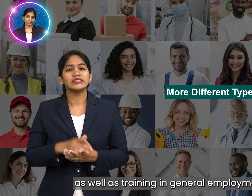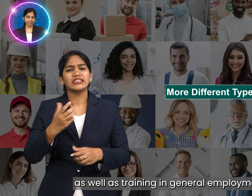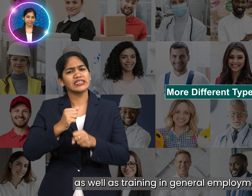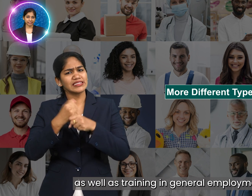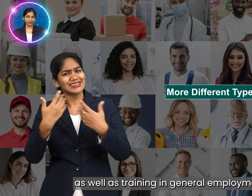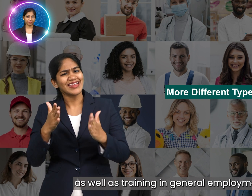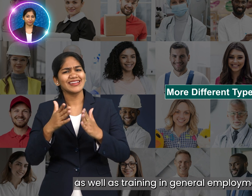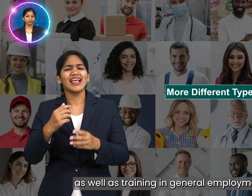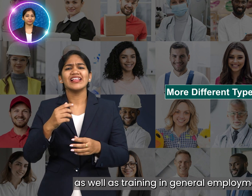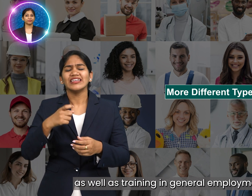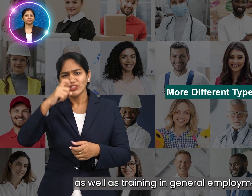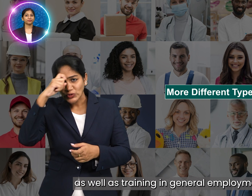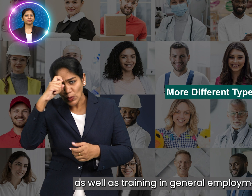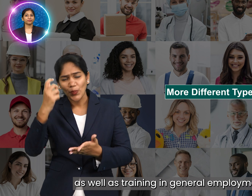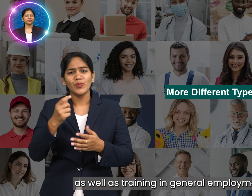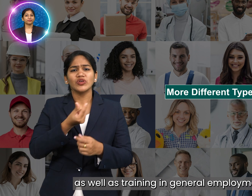employment skills.